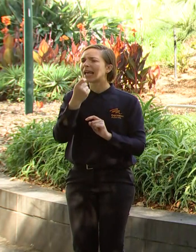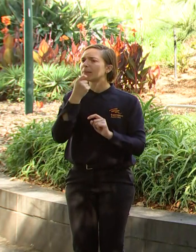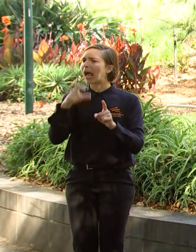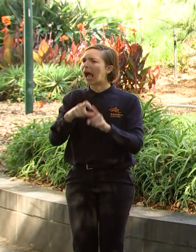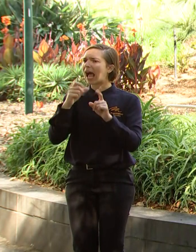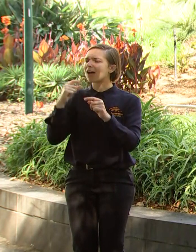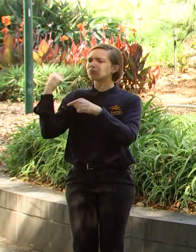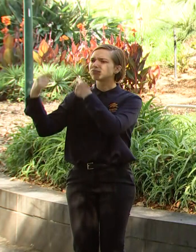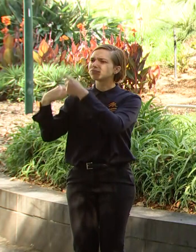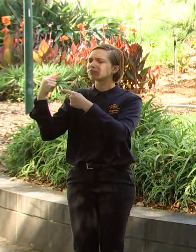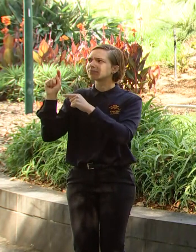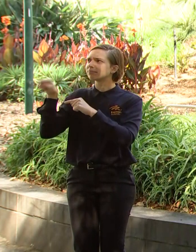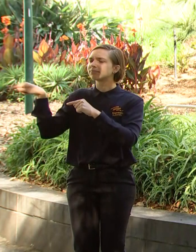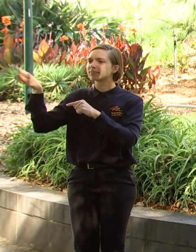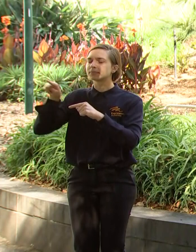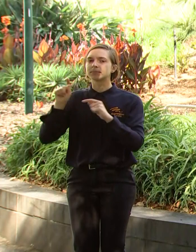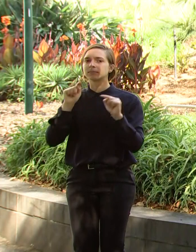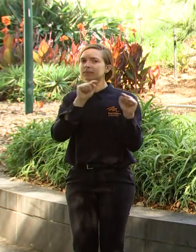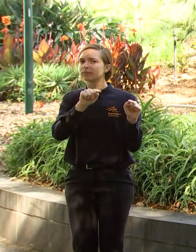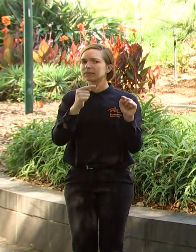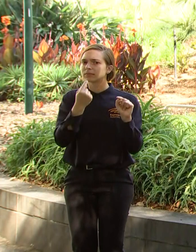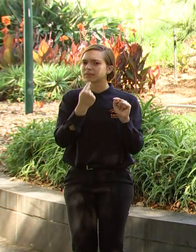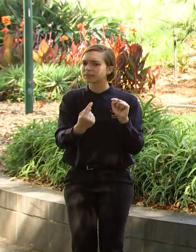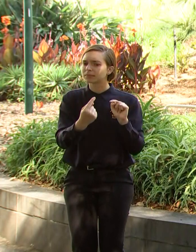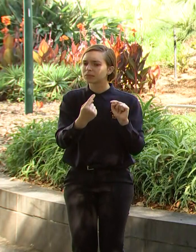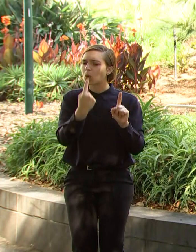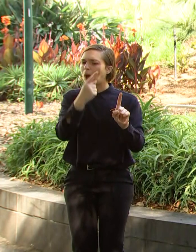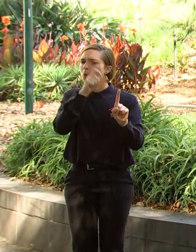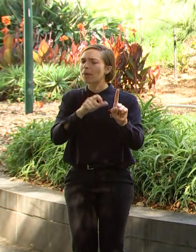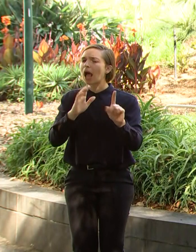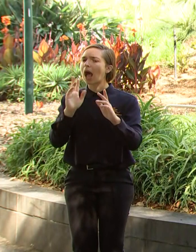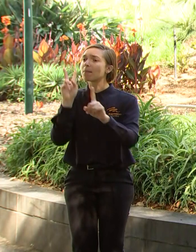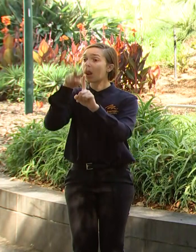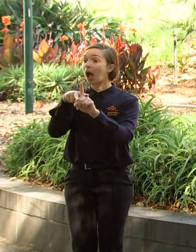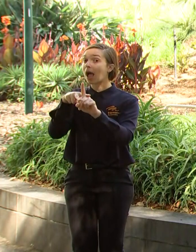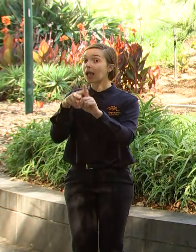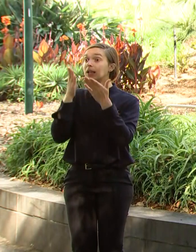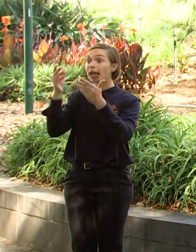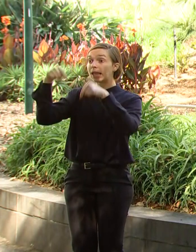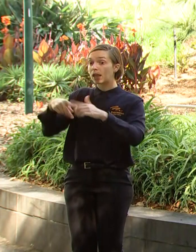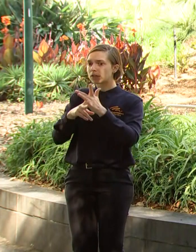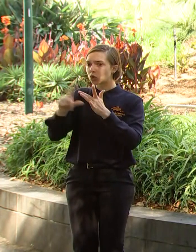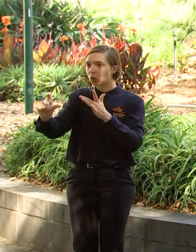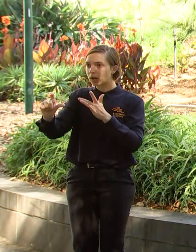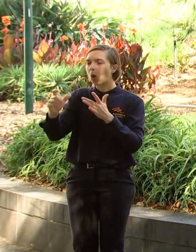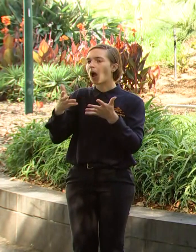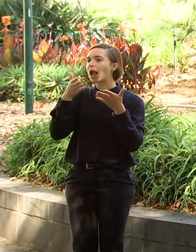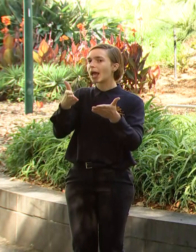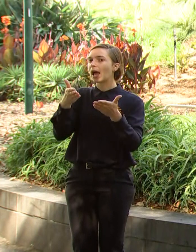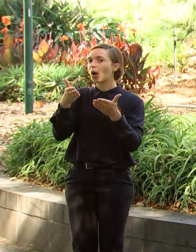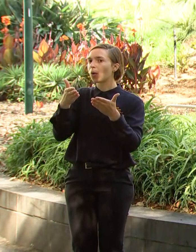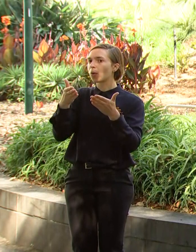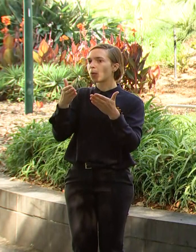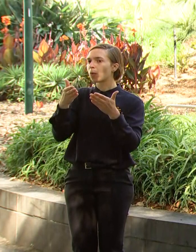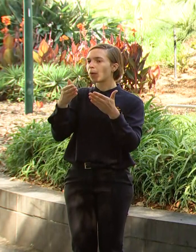that they were under the impression she had been in Sydney when she hadn't. She says that they've lost the processing receipt for her exemption. Is